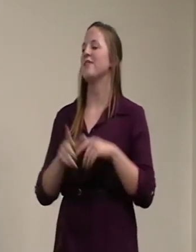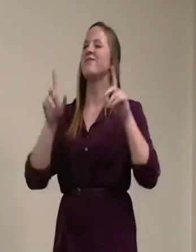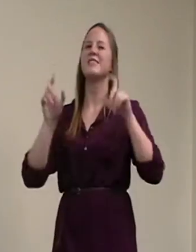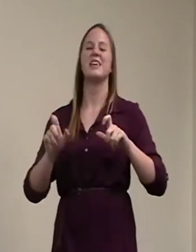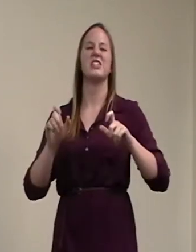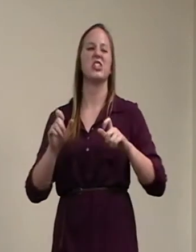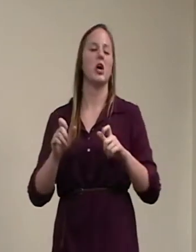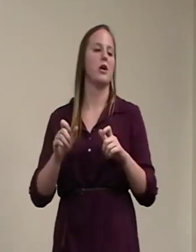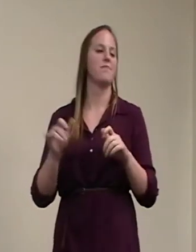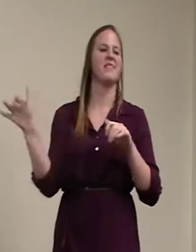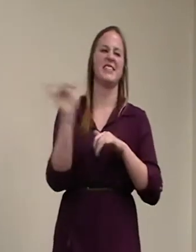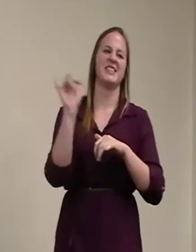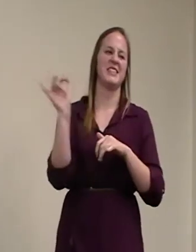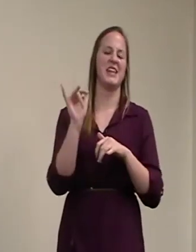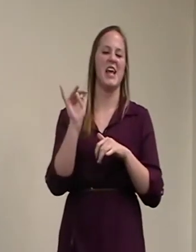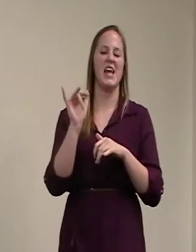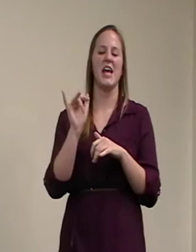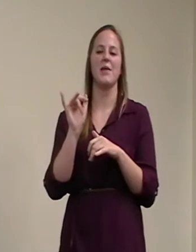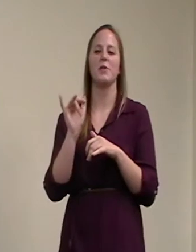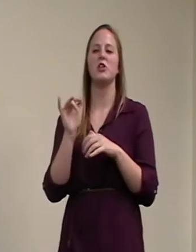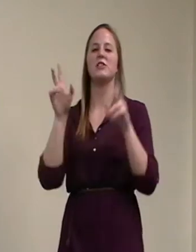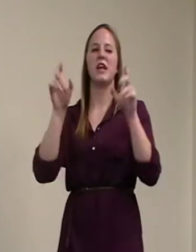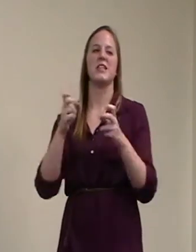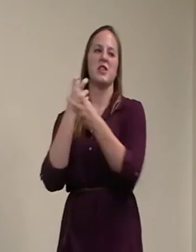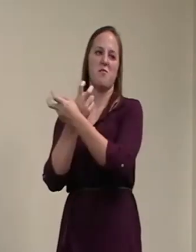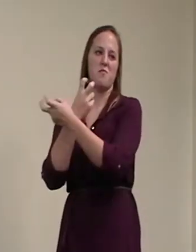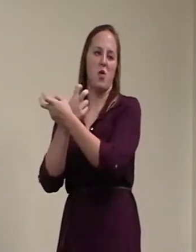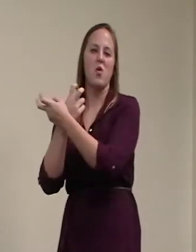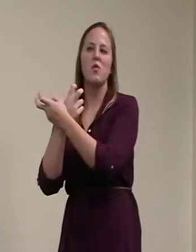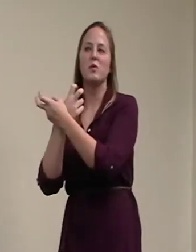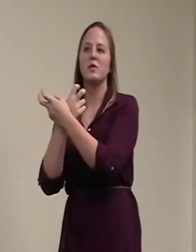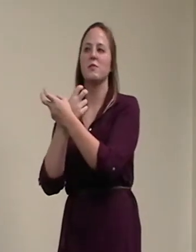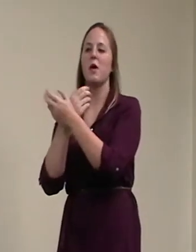it bypasses this portion of the ear and goes directly here, so that's how we tell the difference.